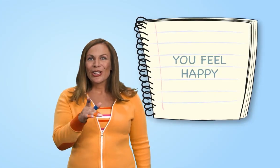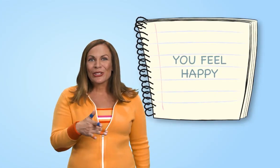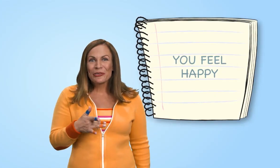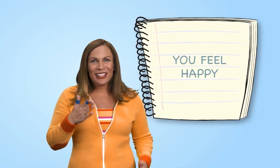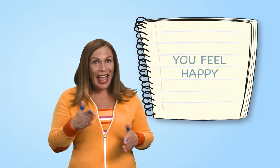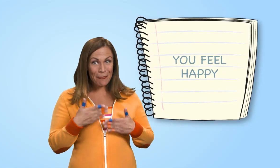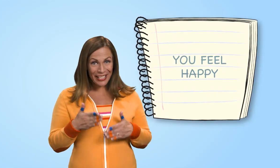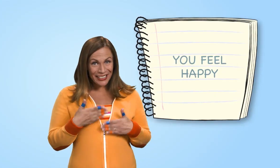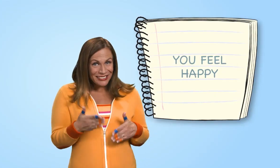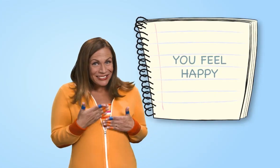You feel happy?